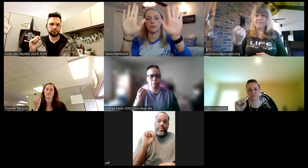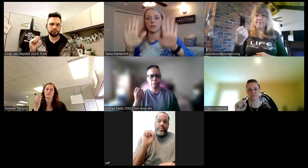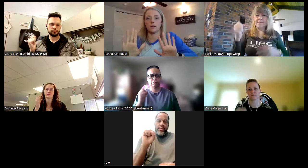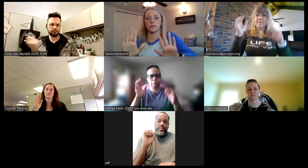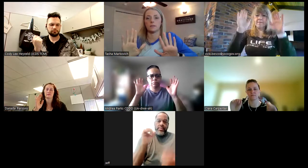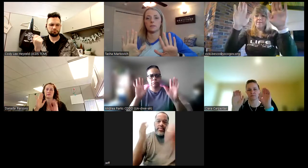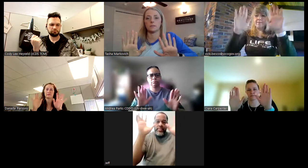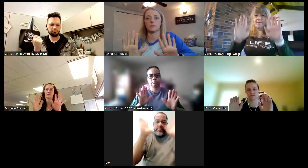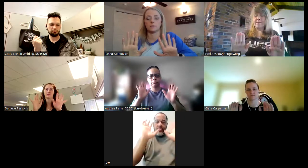Sunday.